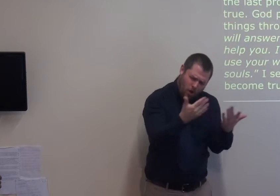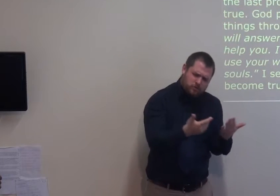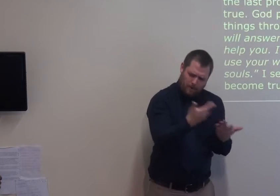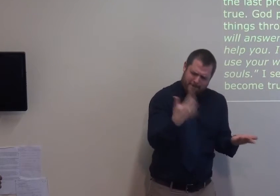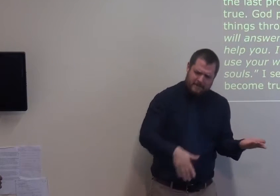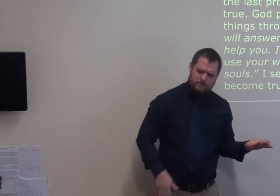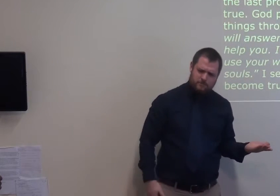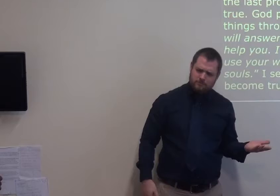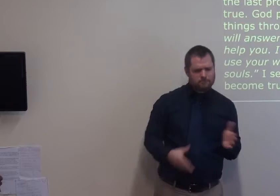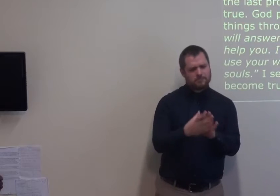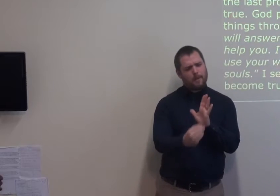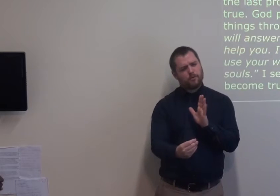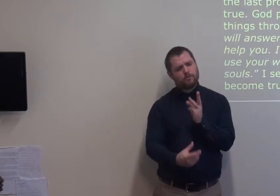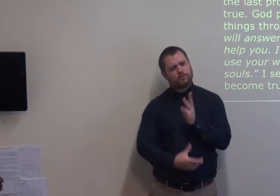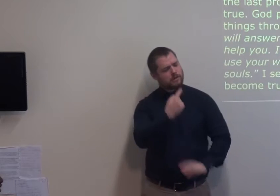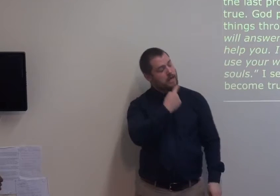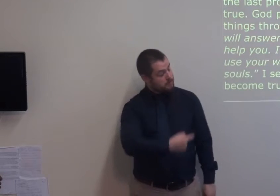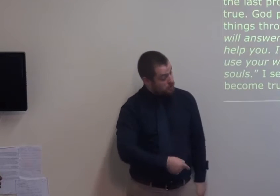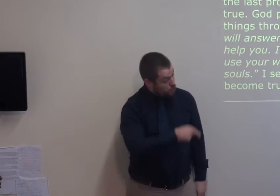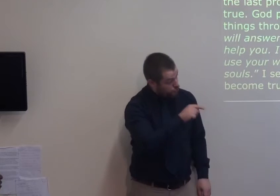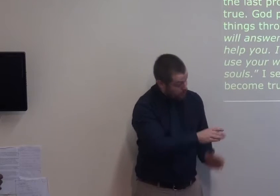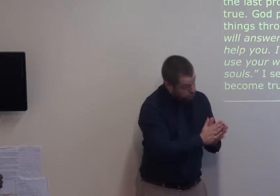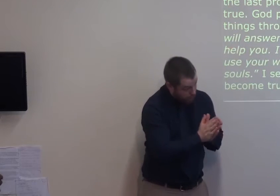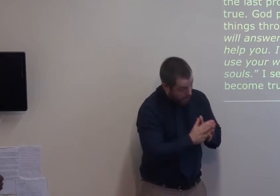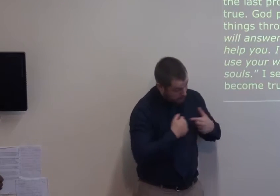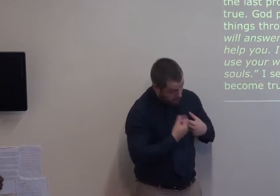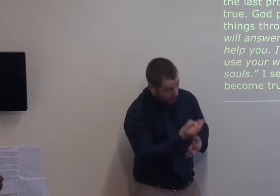He says, I will answer your prayers. I will help you.